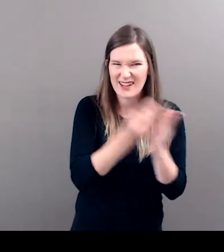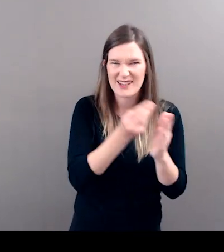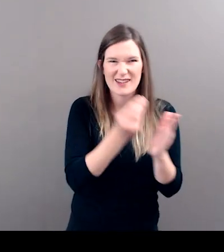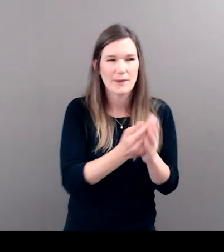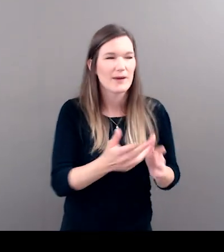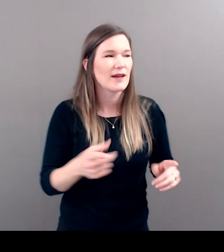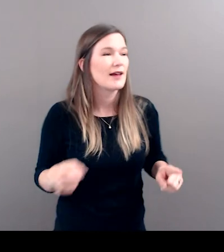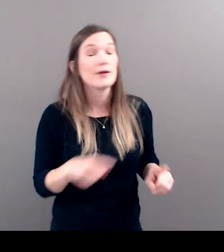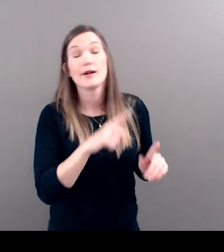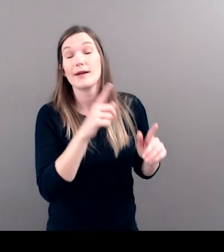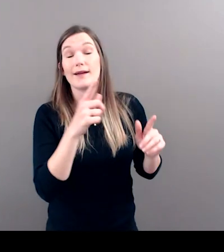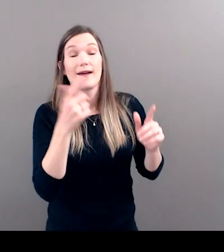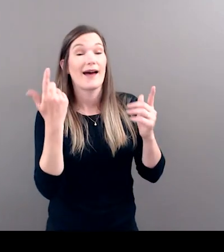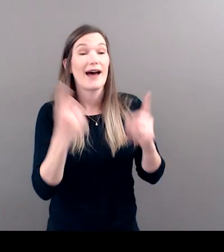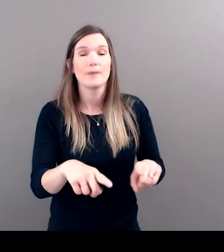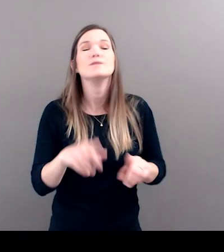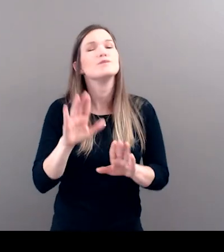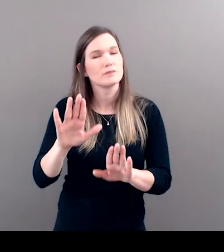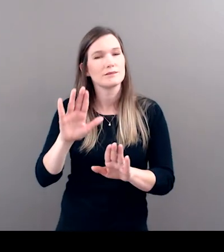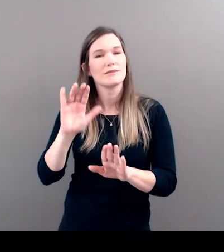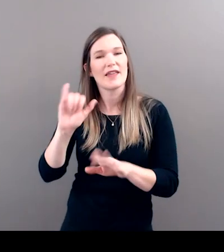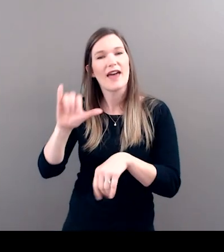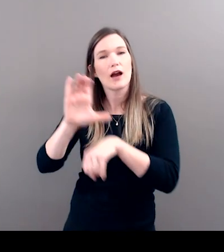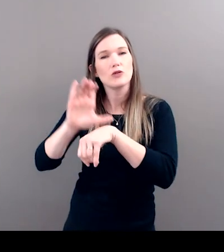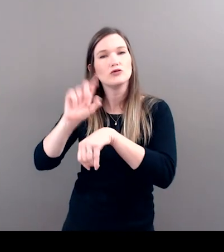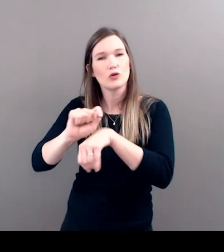going by data.